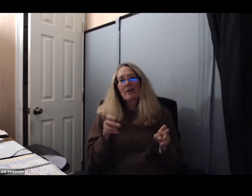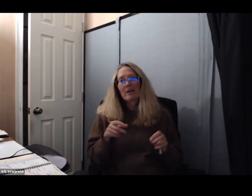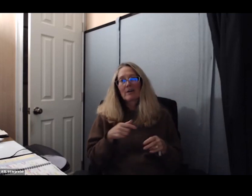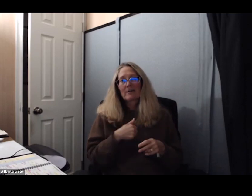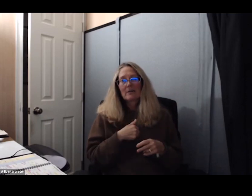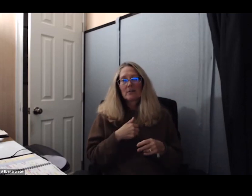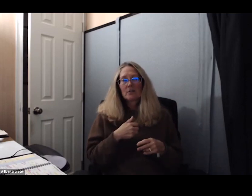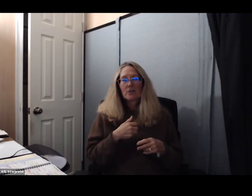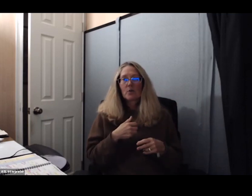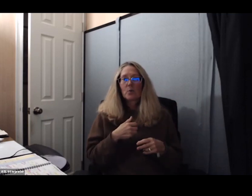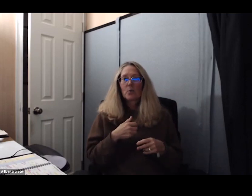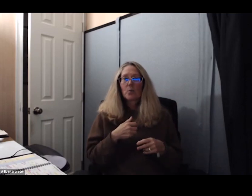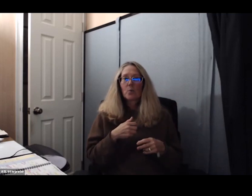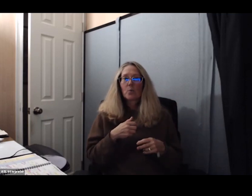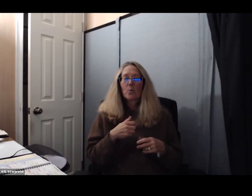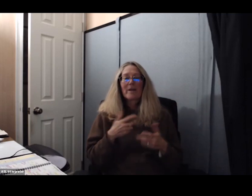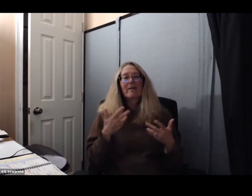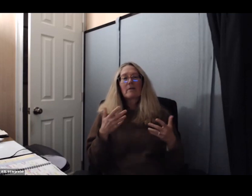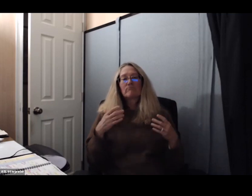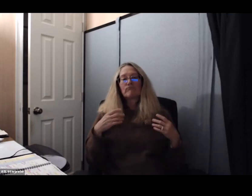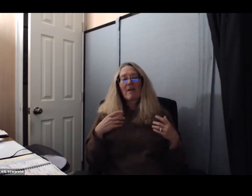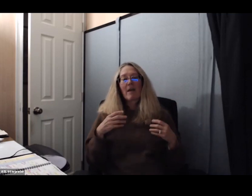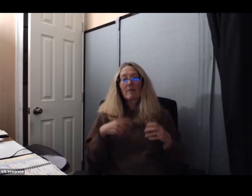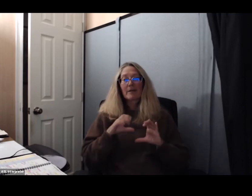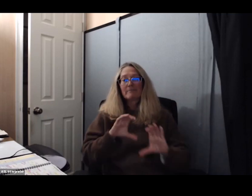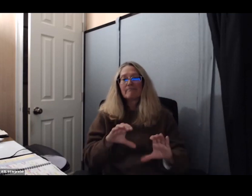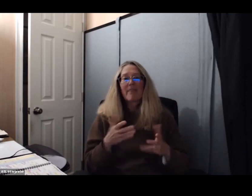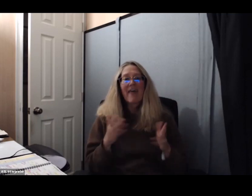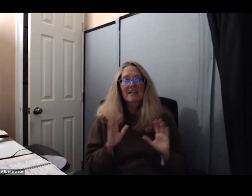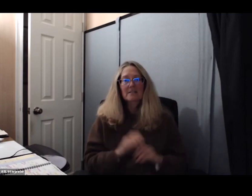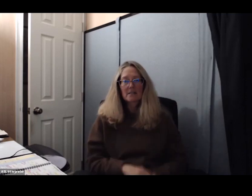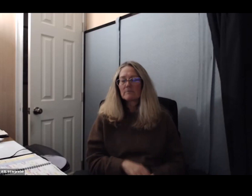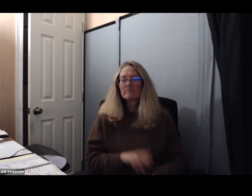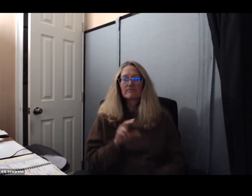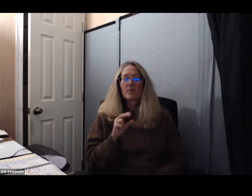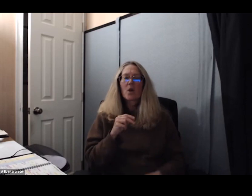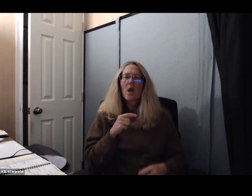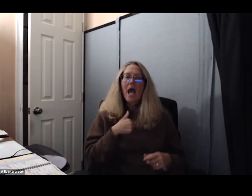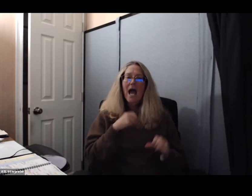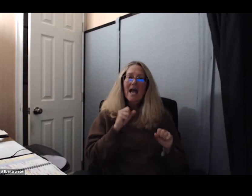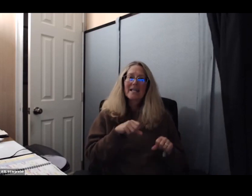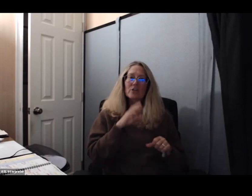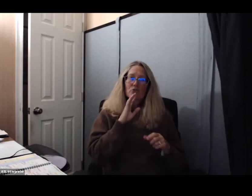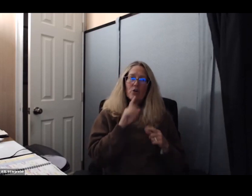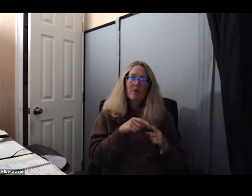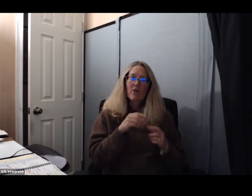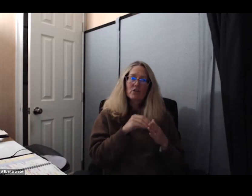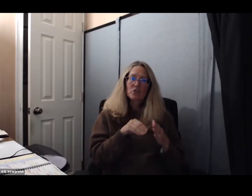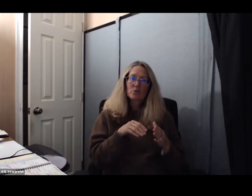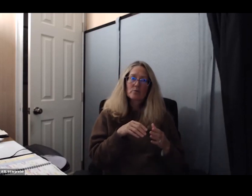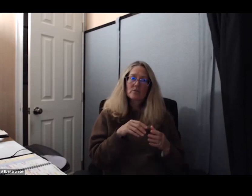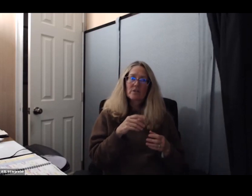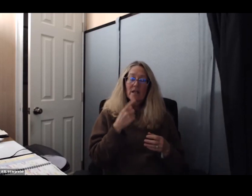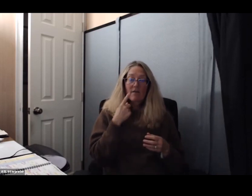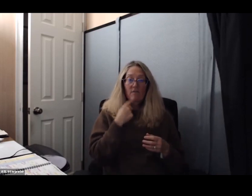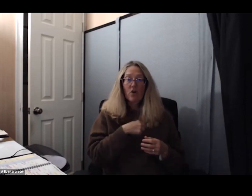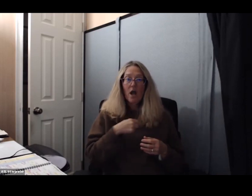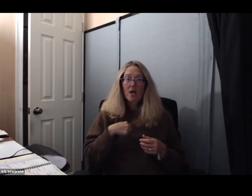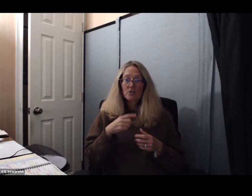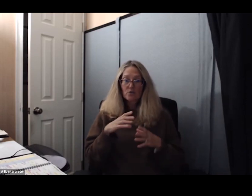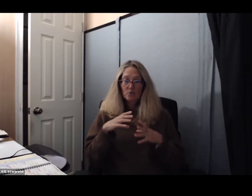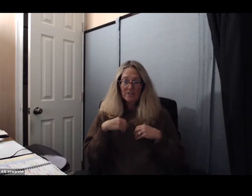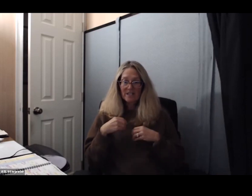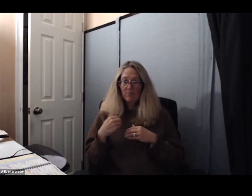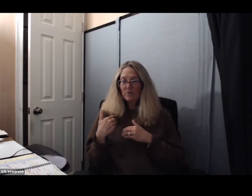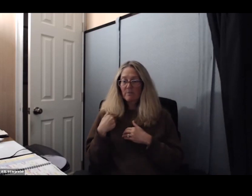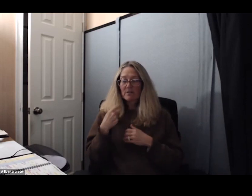work. But I can speak to the student piece of it, and I think as students it's important for us as well to take accountability